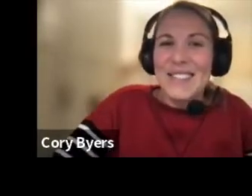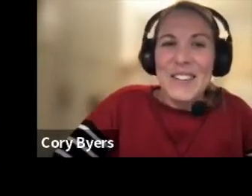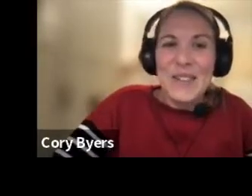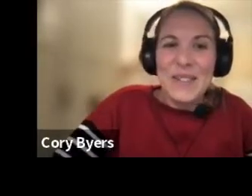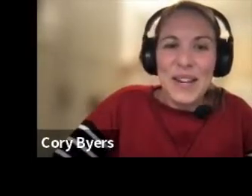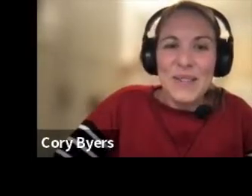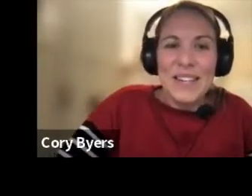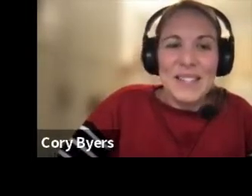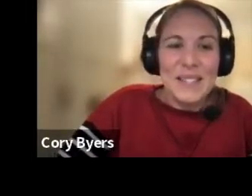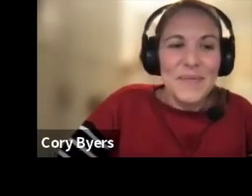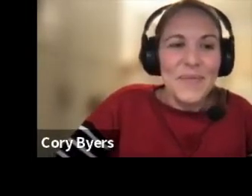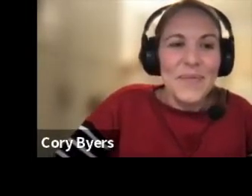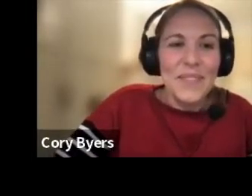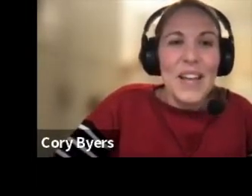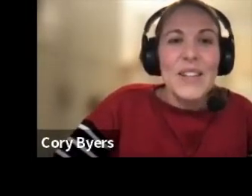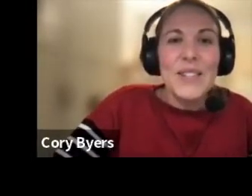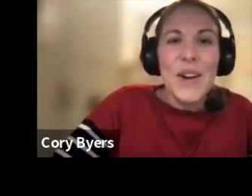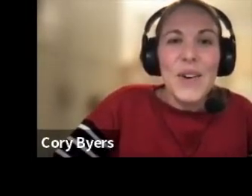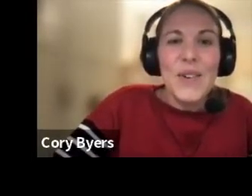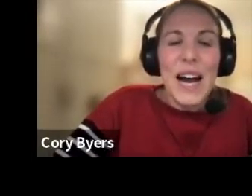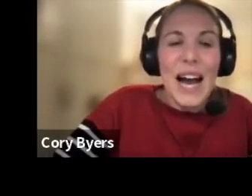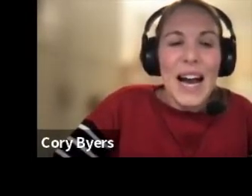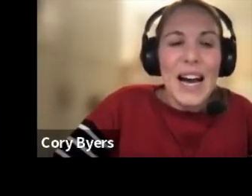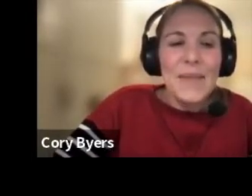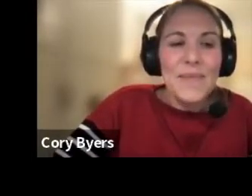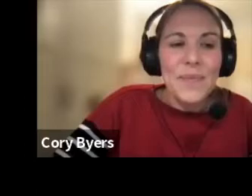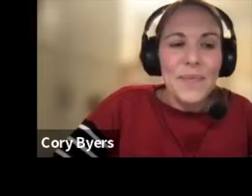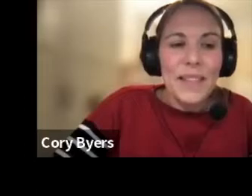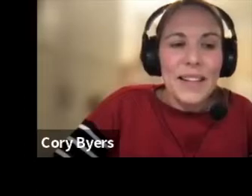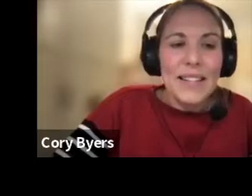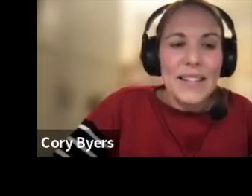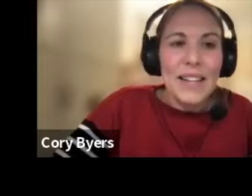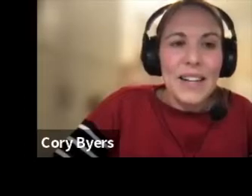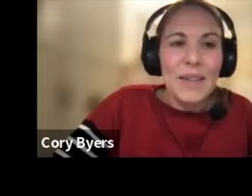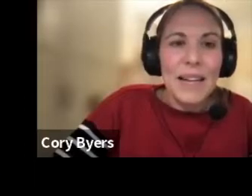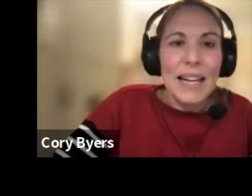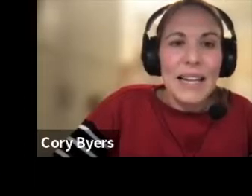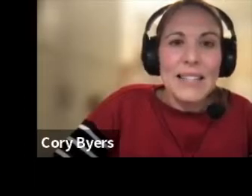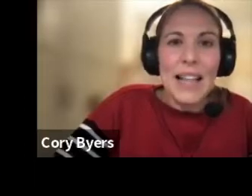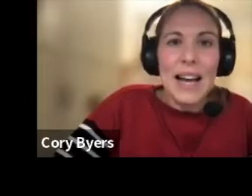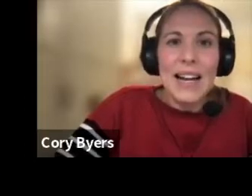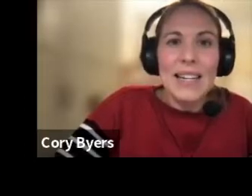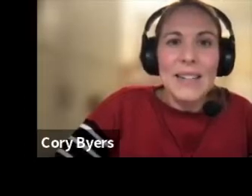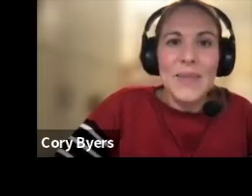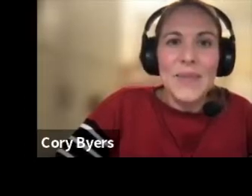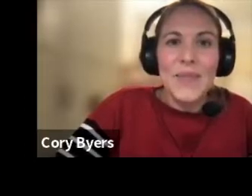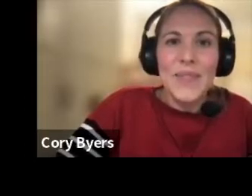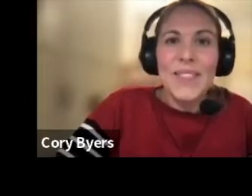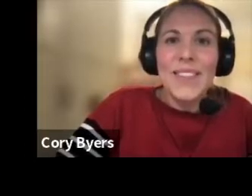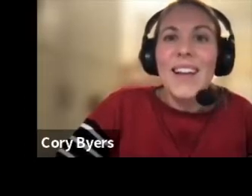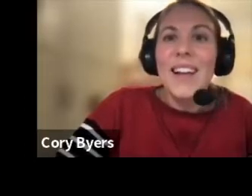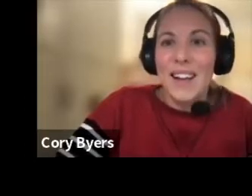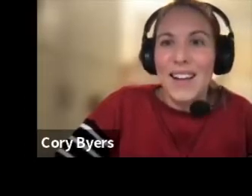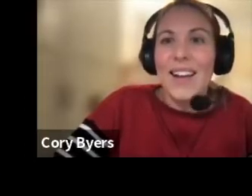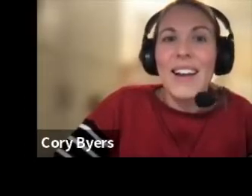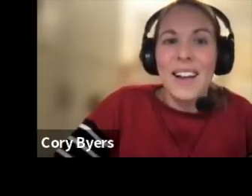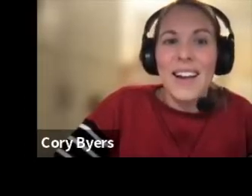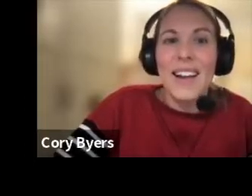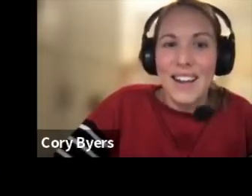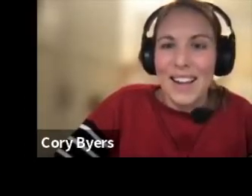Just one of those funny ones. So let's see here, my next. Think of it almost like it's smelly.